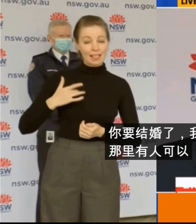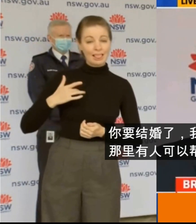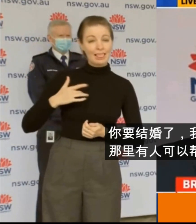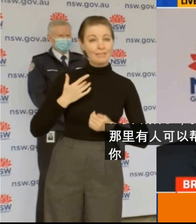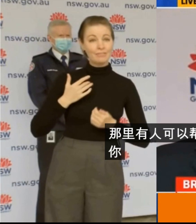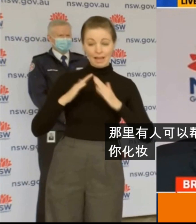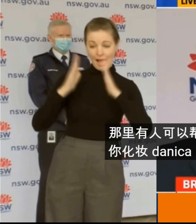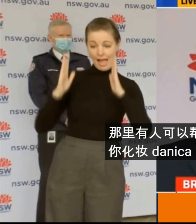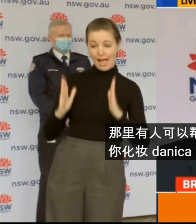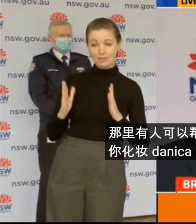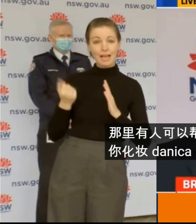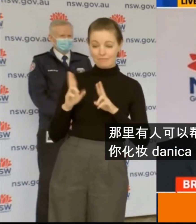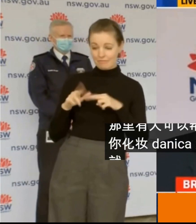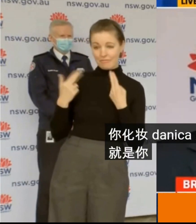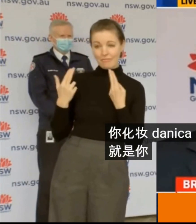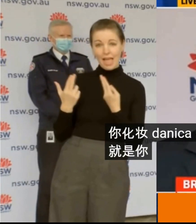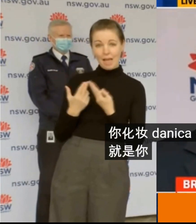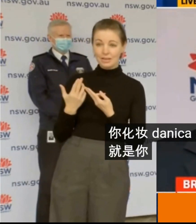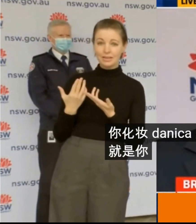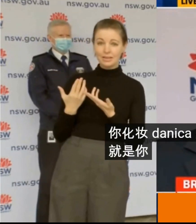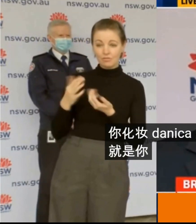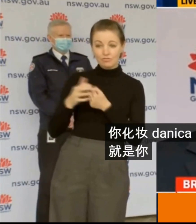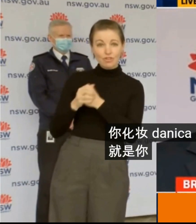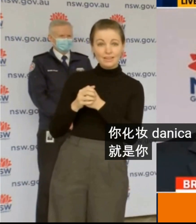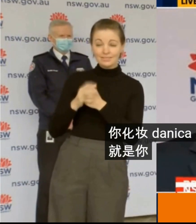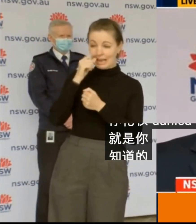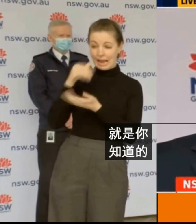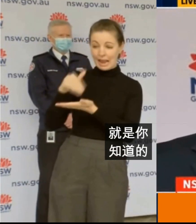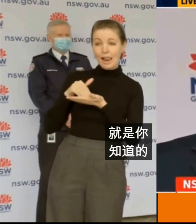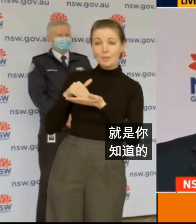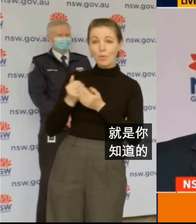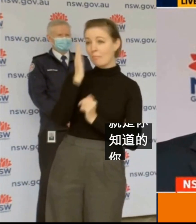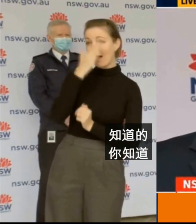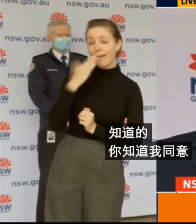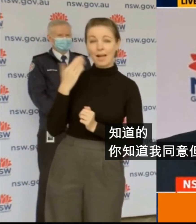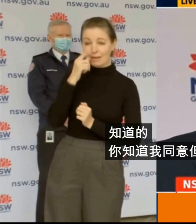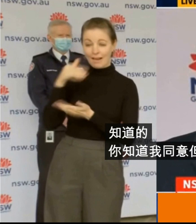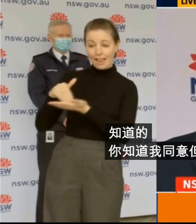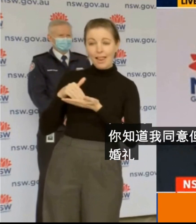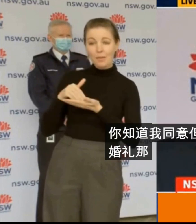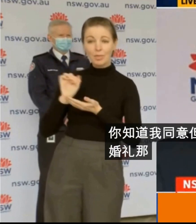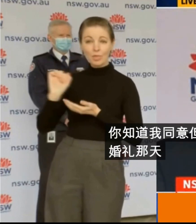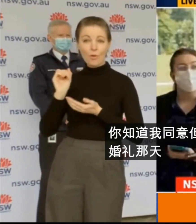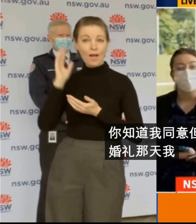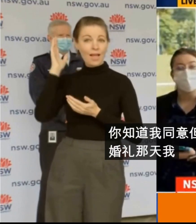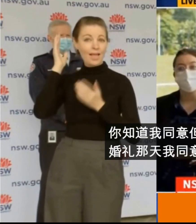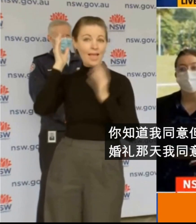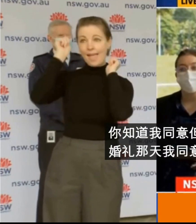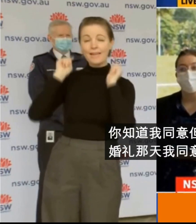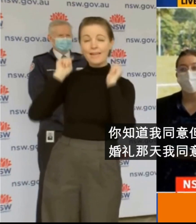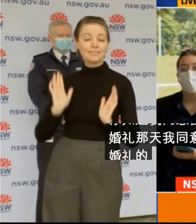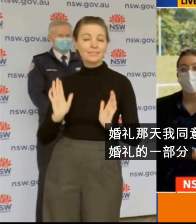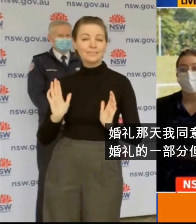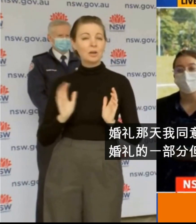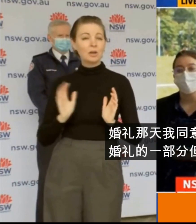there's someone there who can help you with your makeup, Danica, if that's what you... It's a legitimate question because yeah, no, I agree, but it's part of the wedding day. I agree.